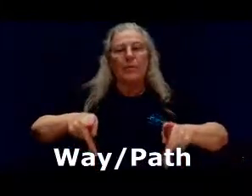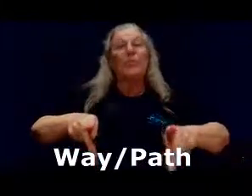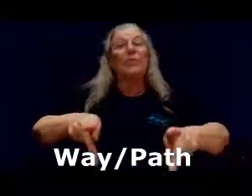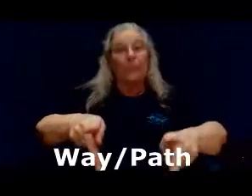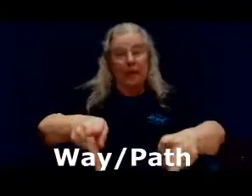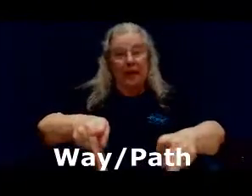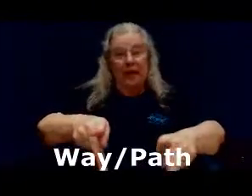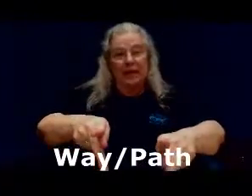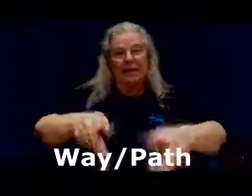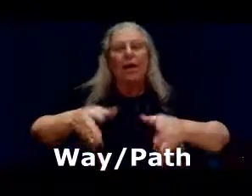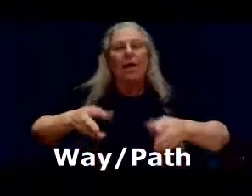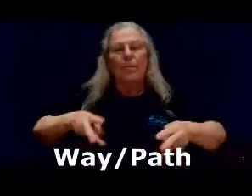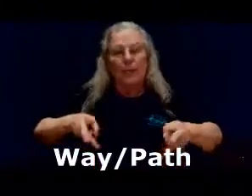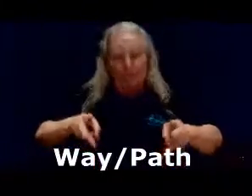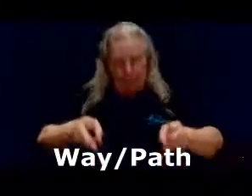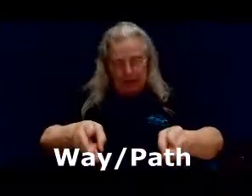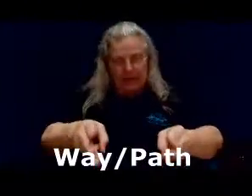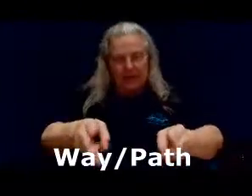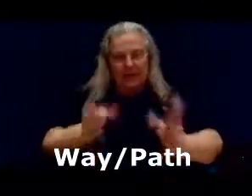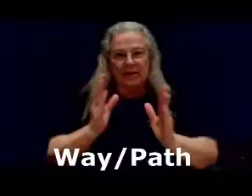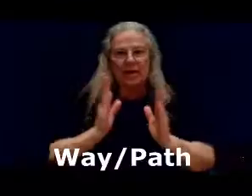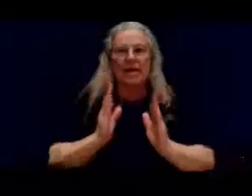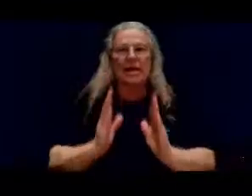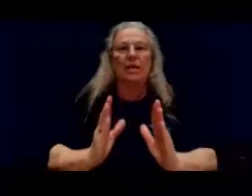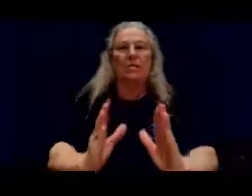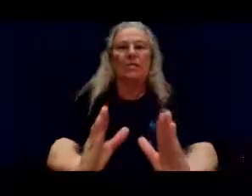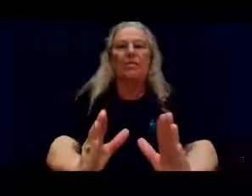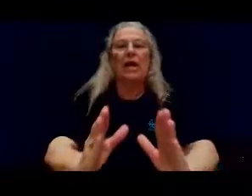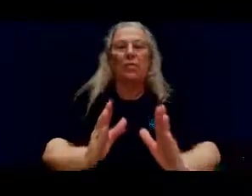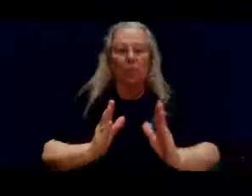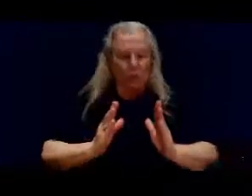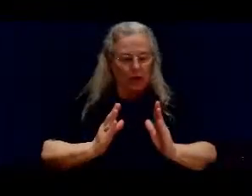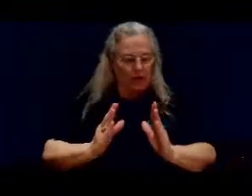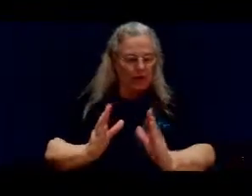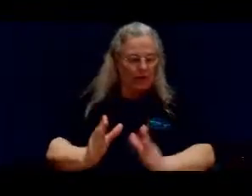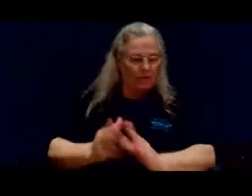with the P's, but it's designating that road in front of you.